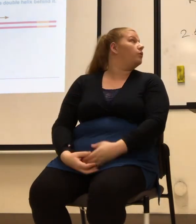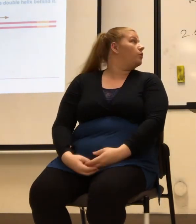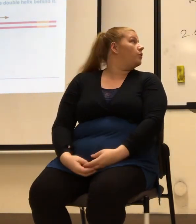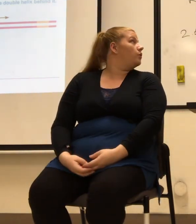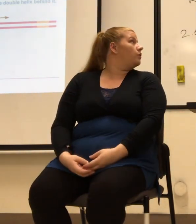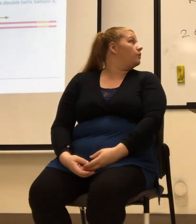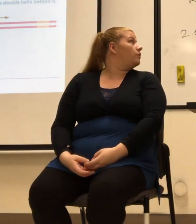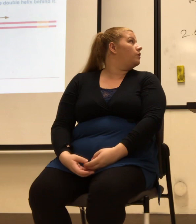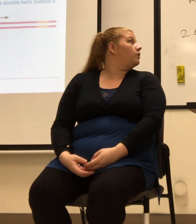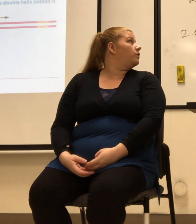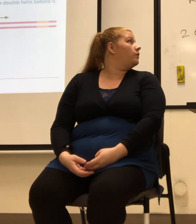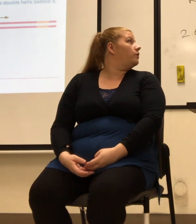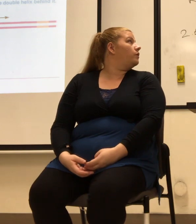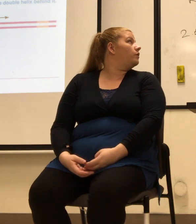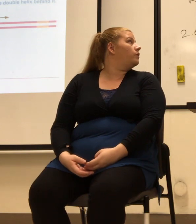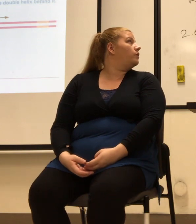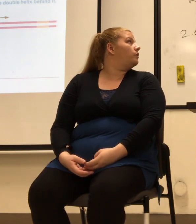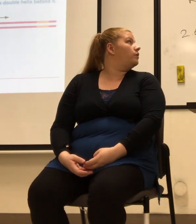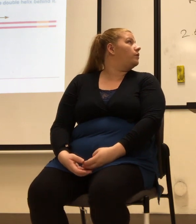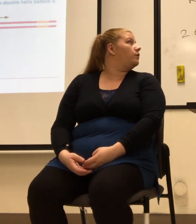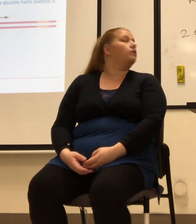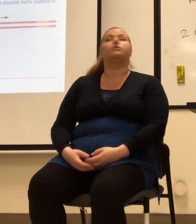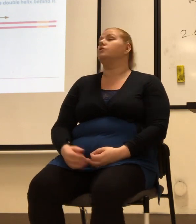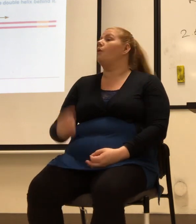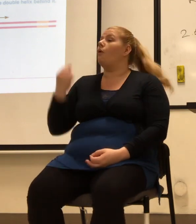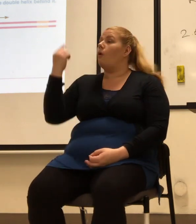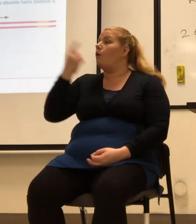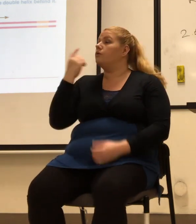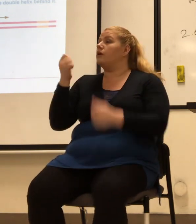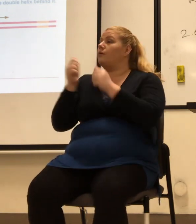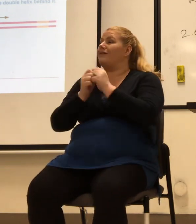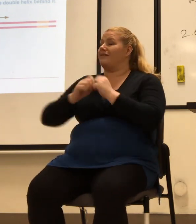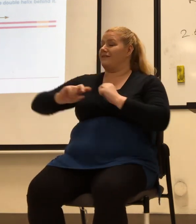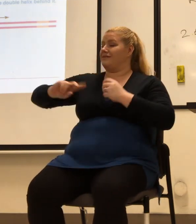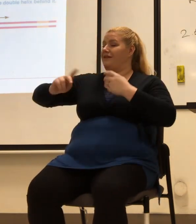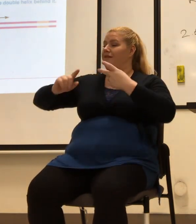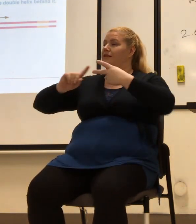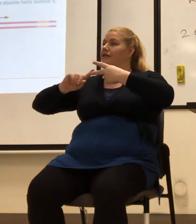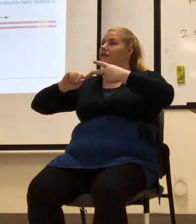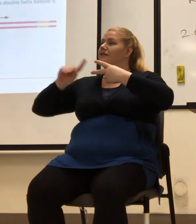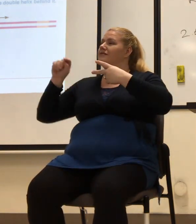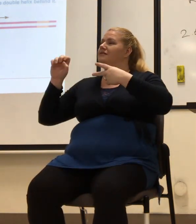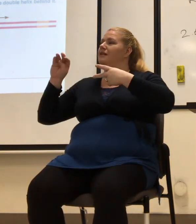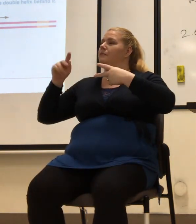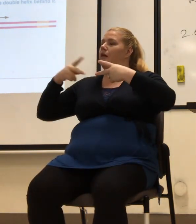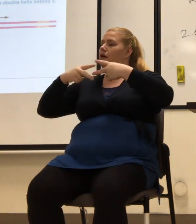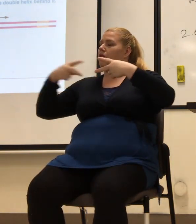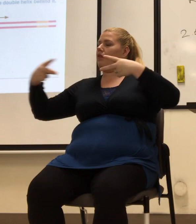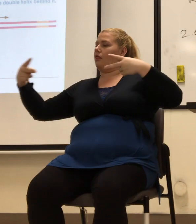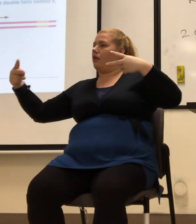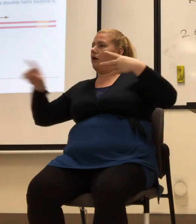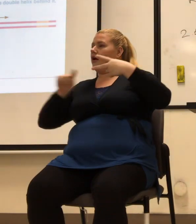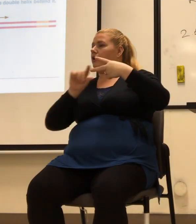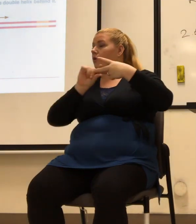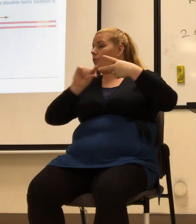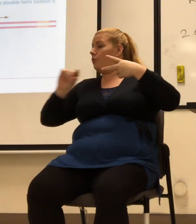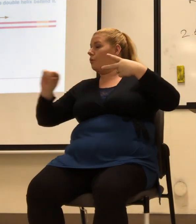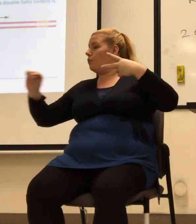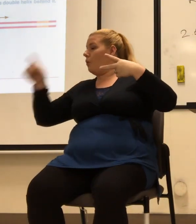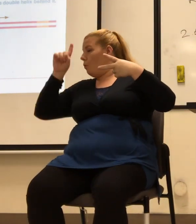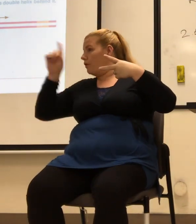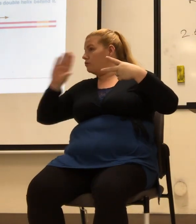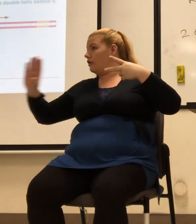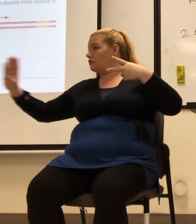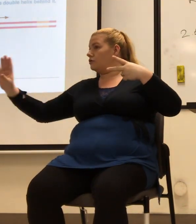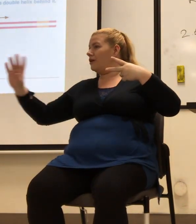I mean, you're base pairing only with the template strand as you elongate in one direction. Okay, so my